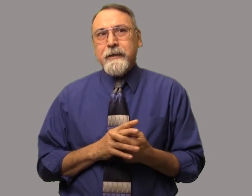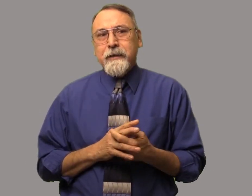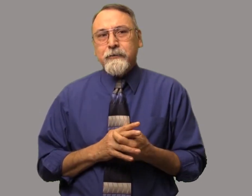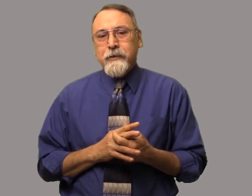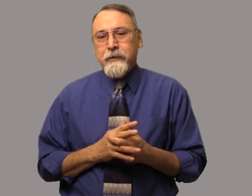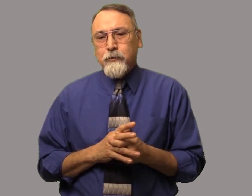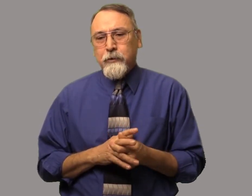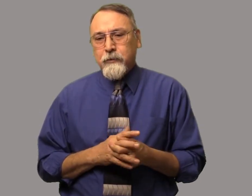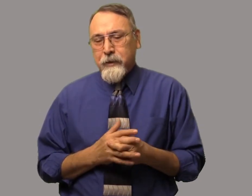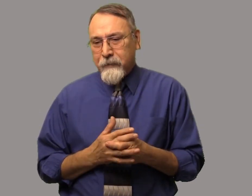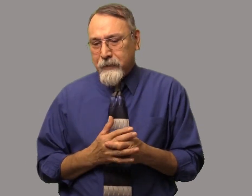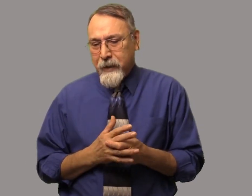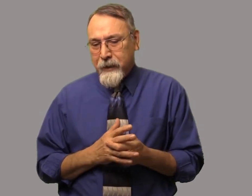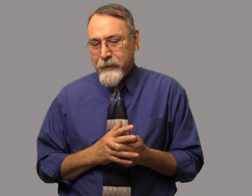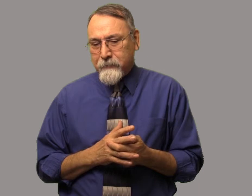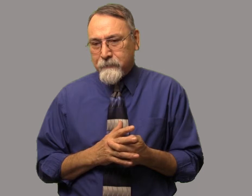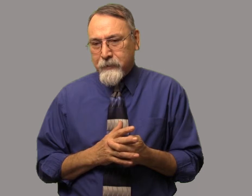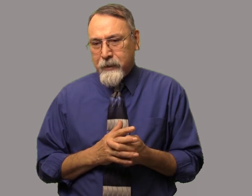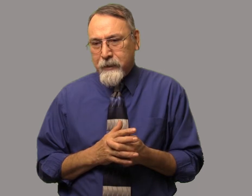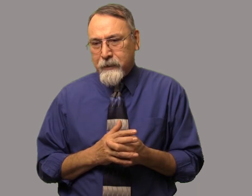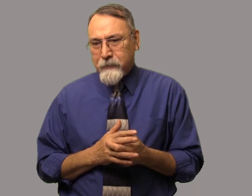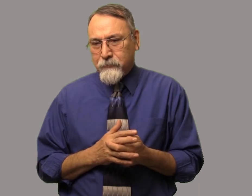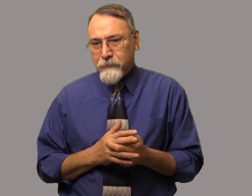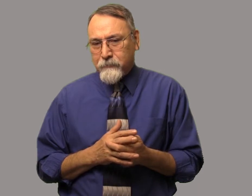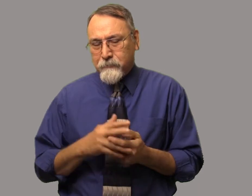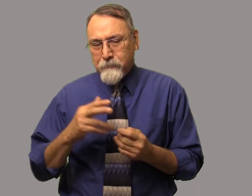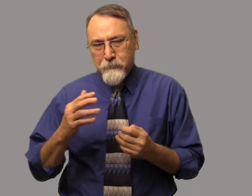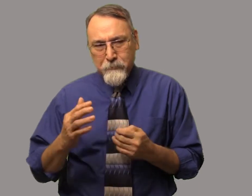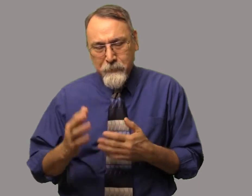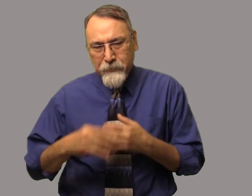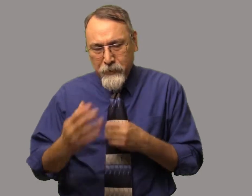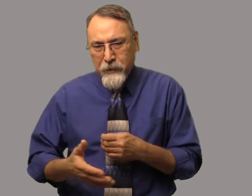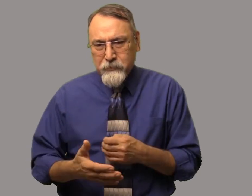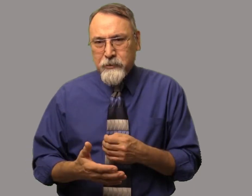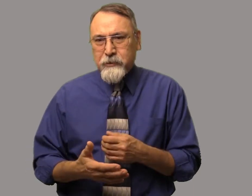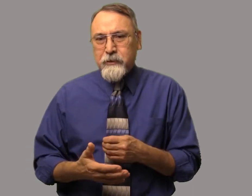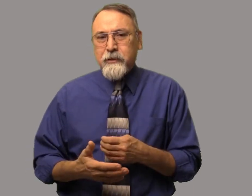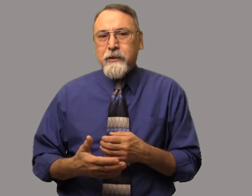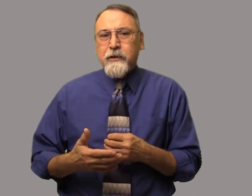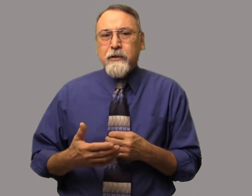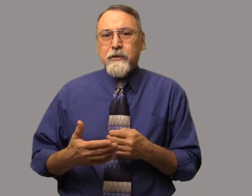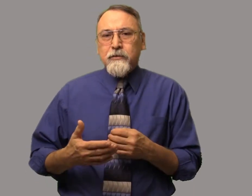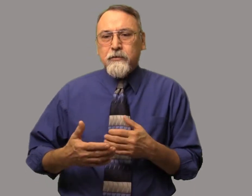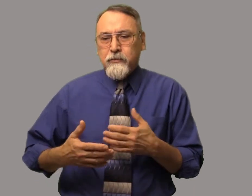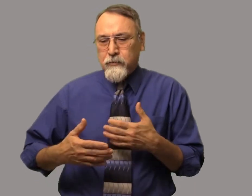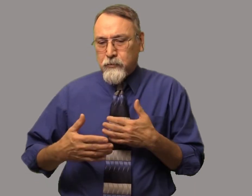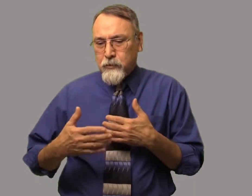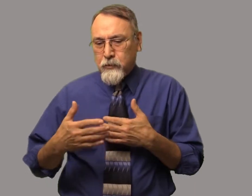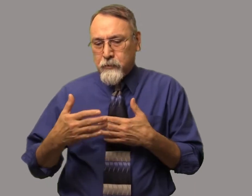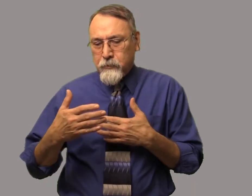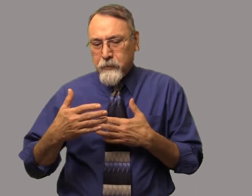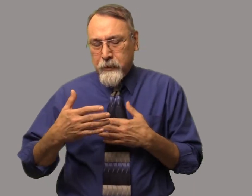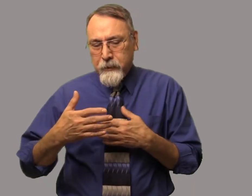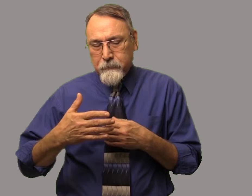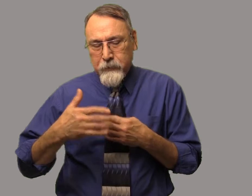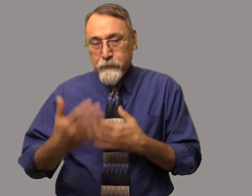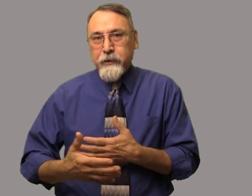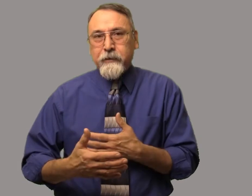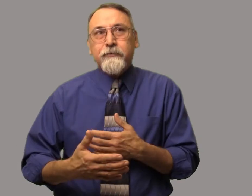in today's world you have to have a methodology to